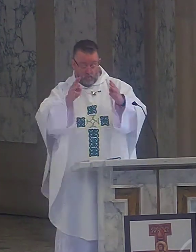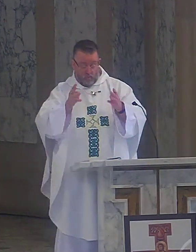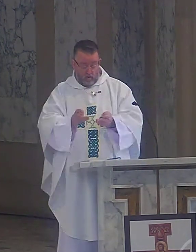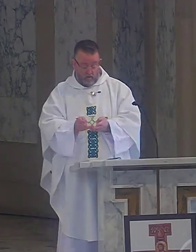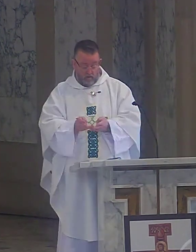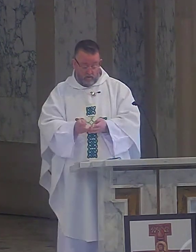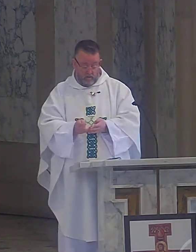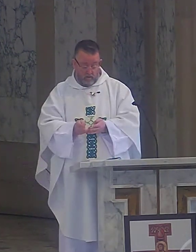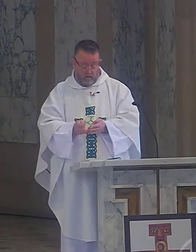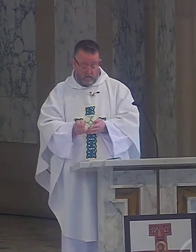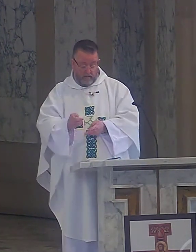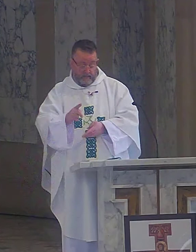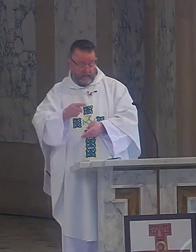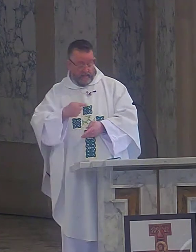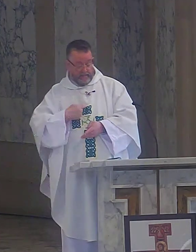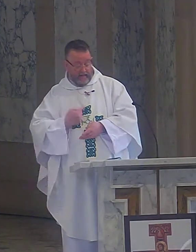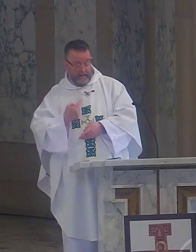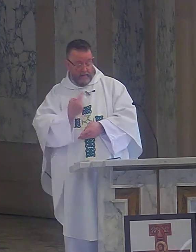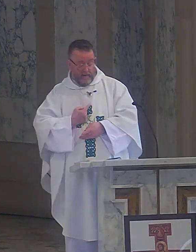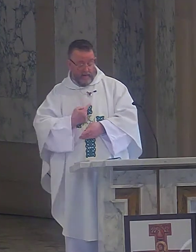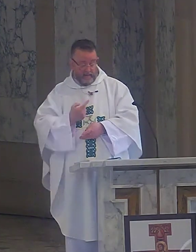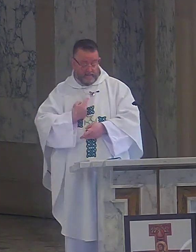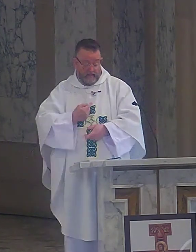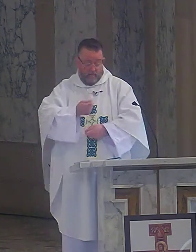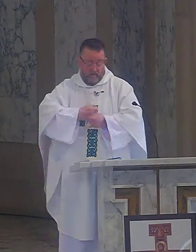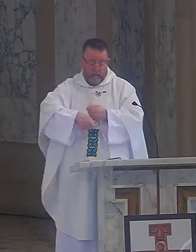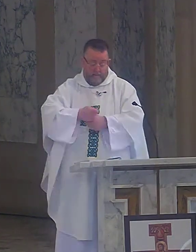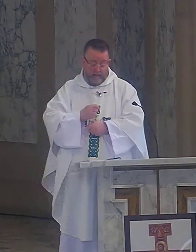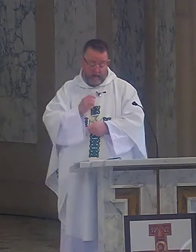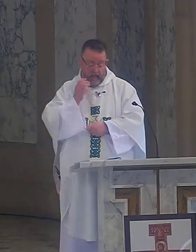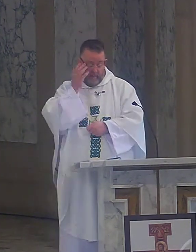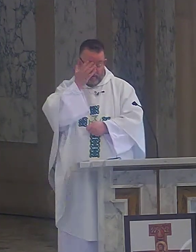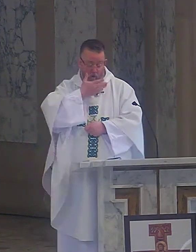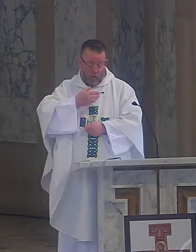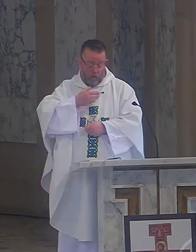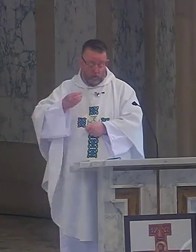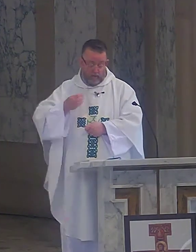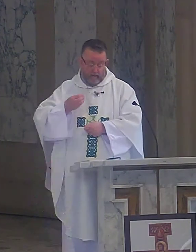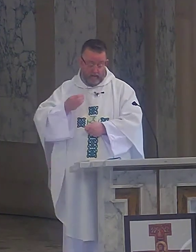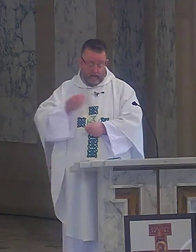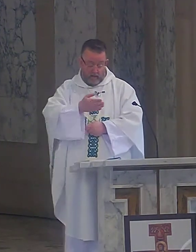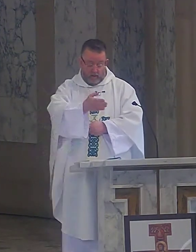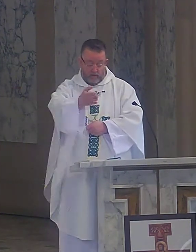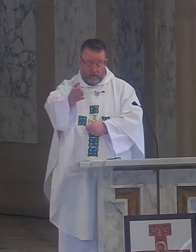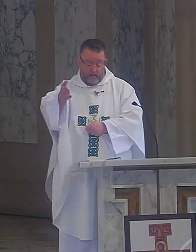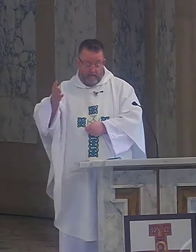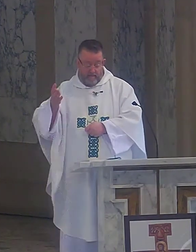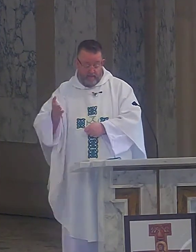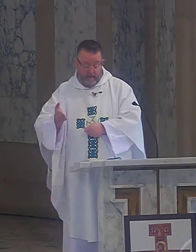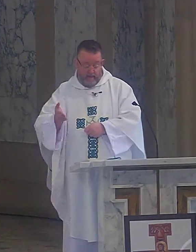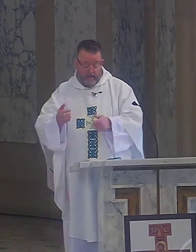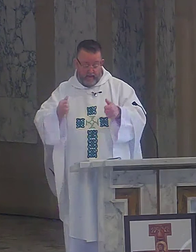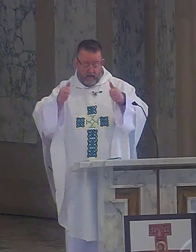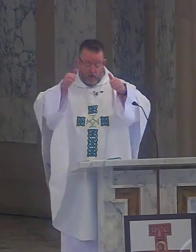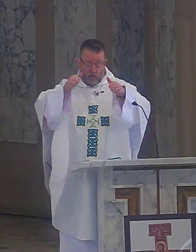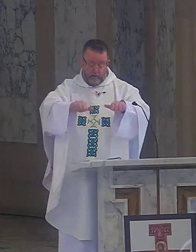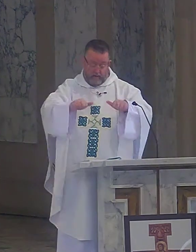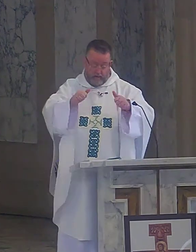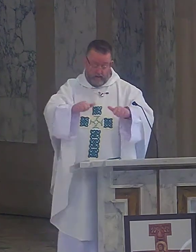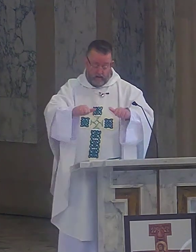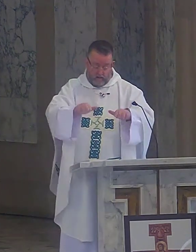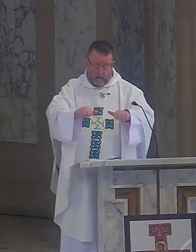the world. And I myself became holy so that they could